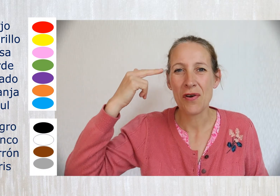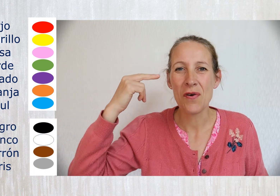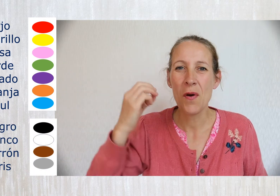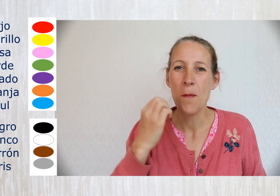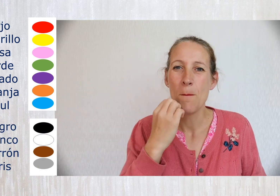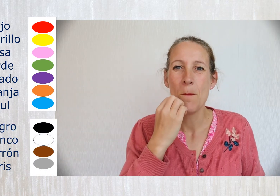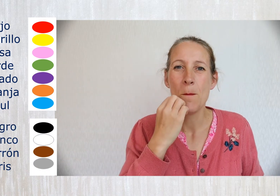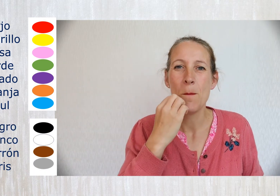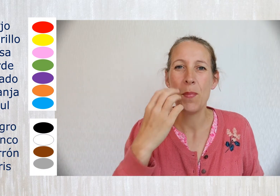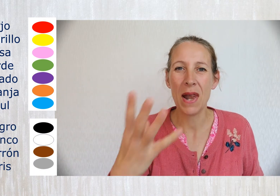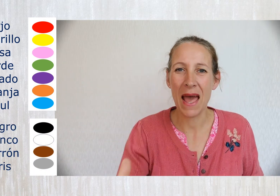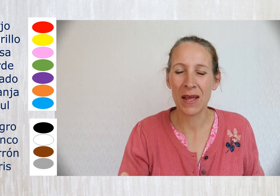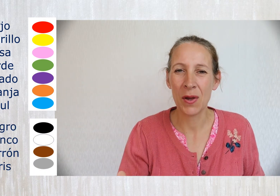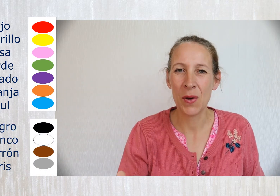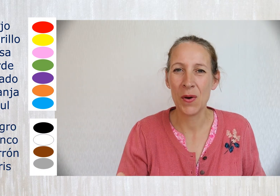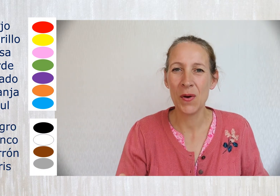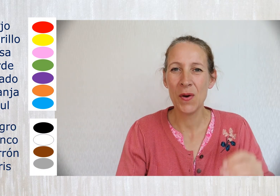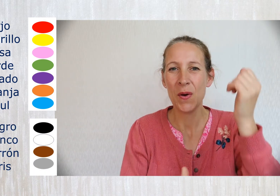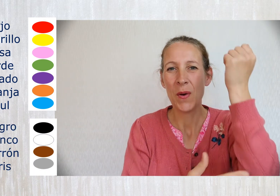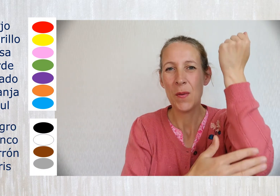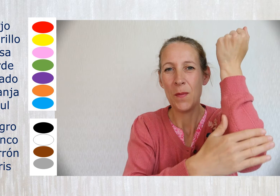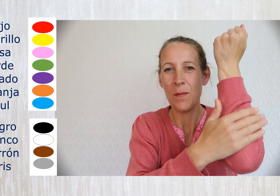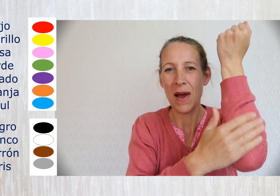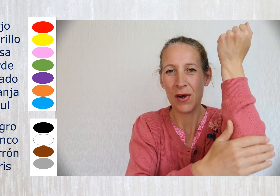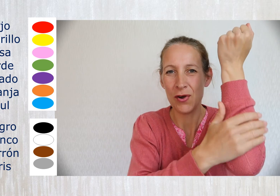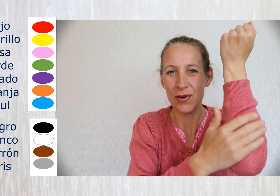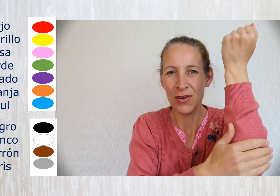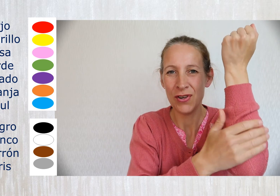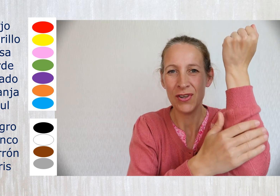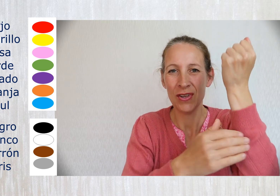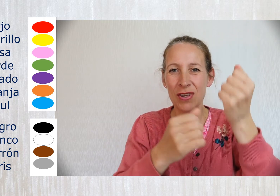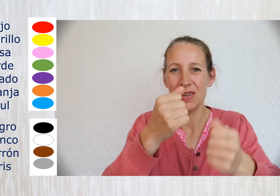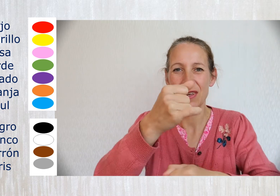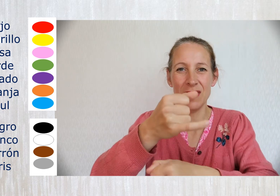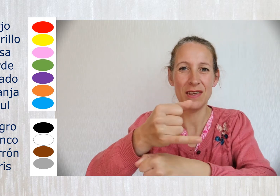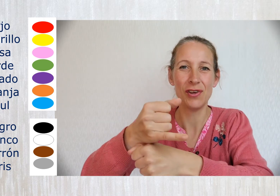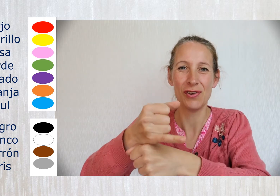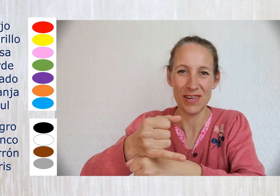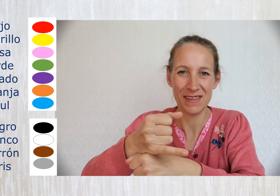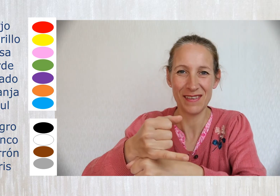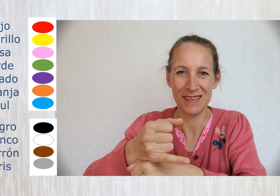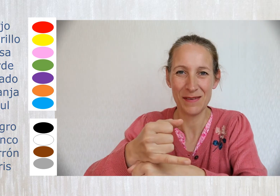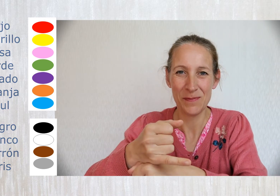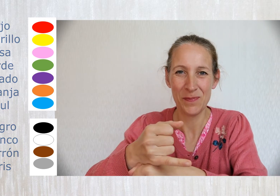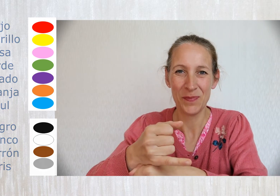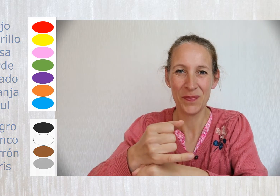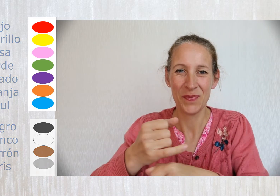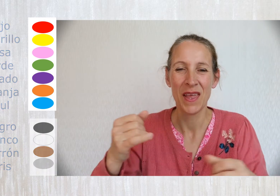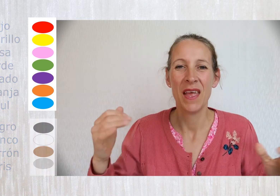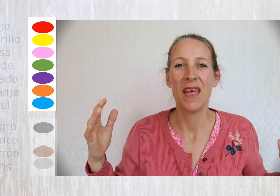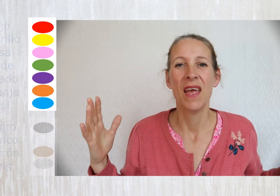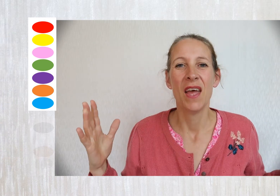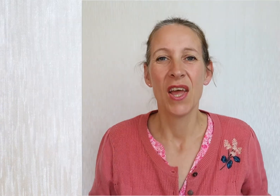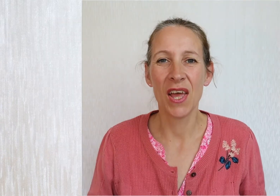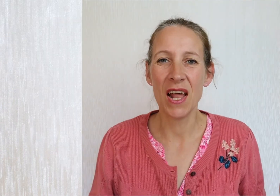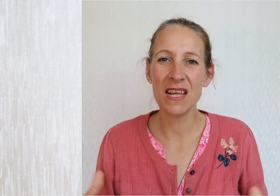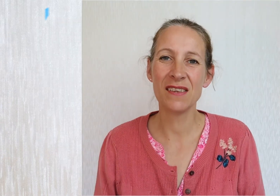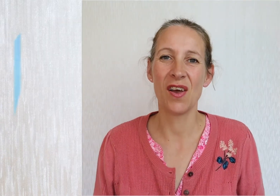negro, blanco, marrón y gris. Colours